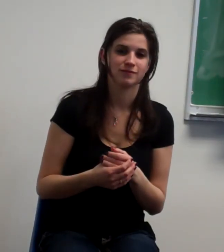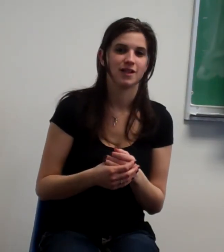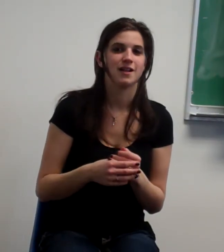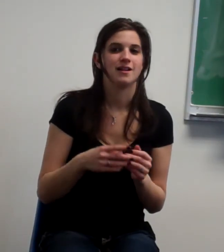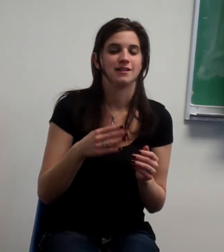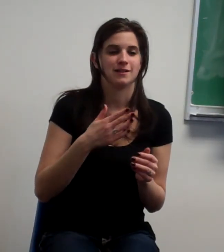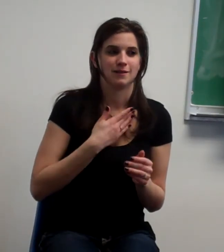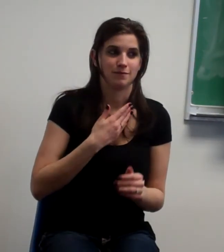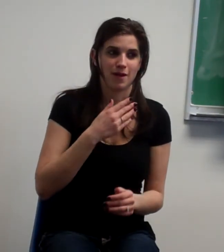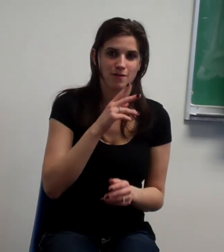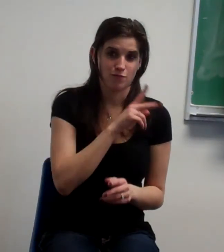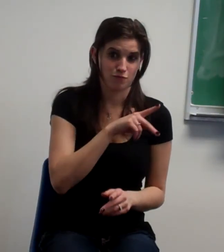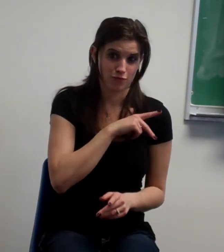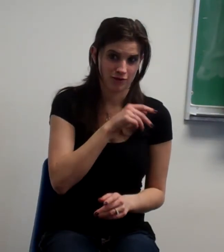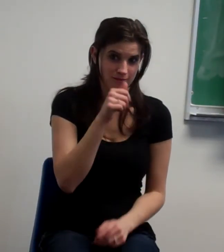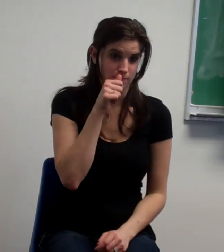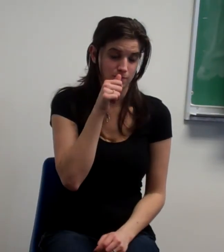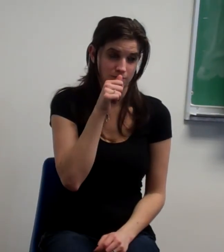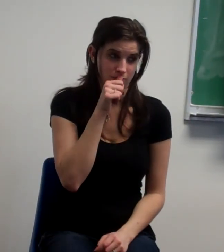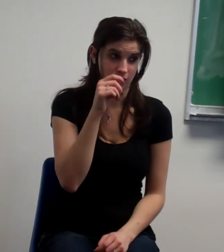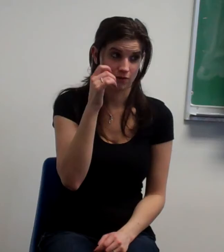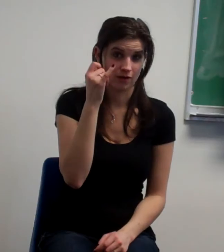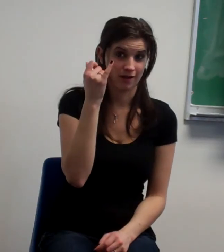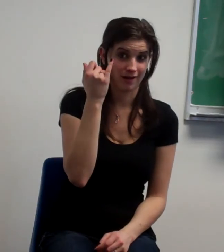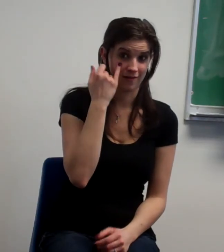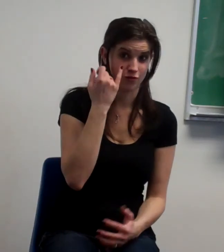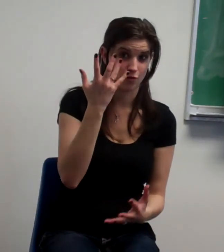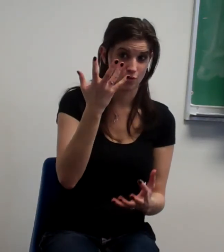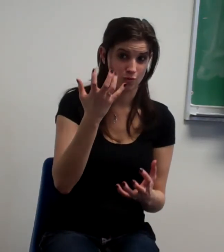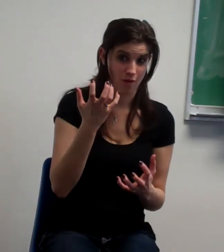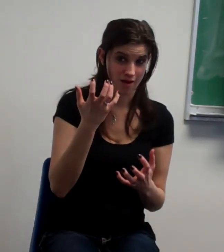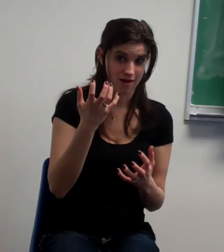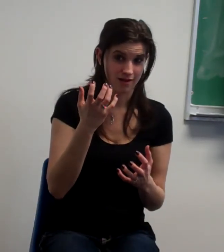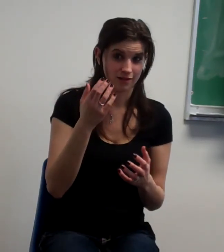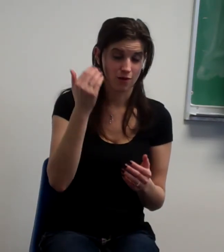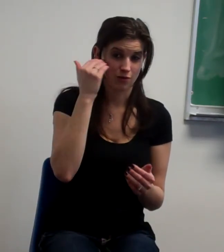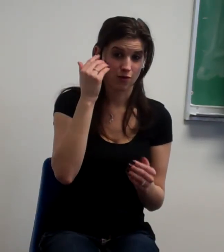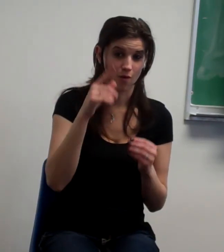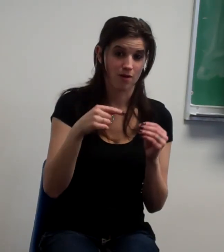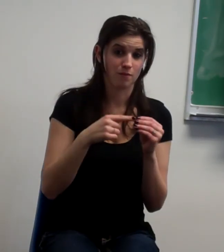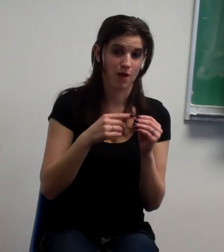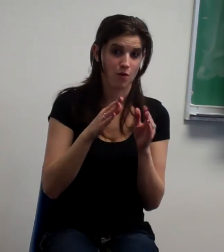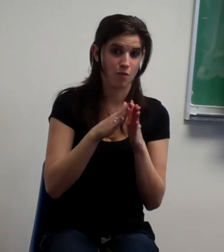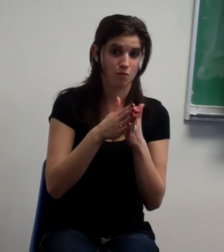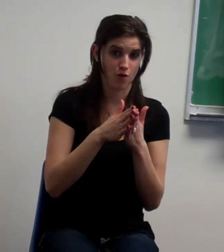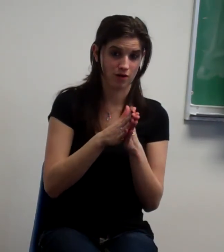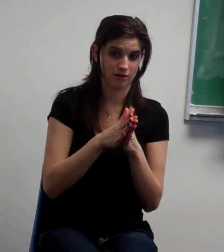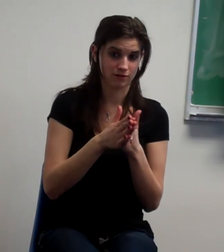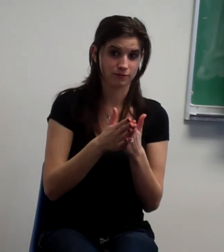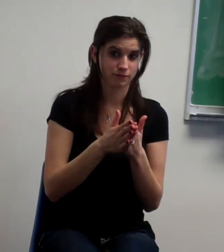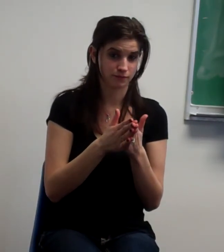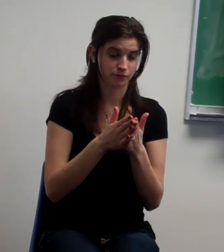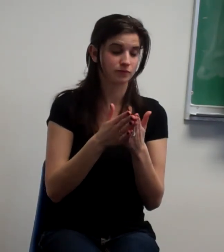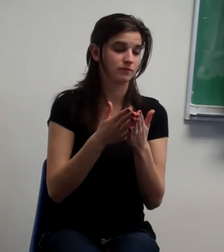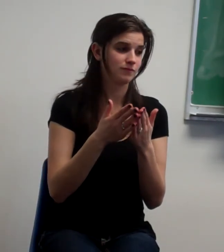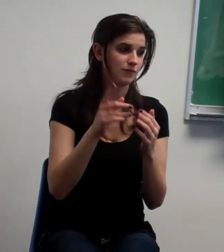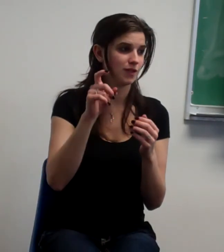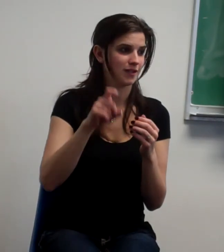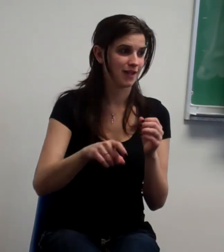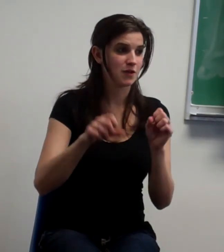read the whole book, the best way to do it is to look up the book reviews. All right? Now don't. If you